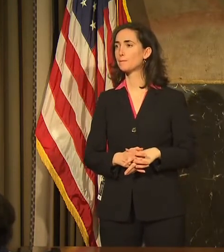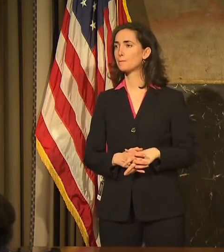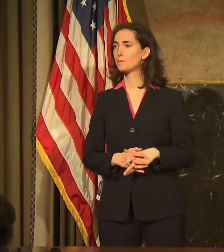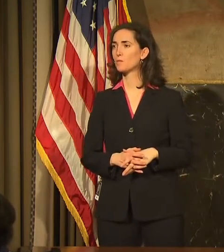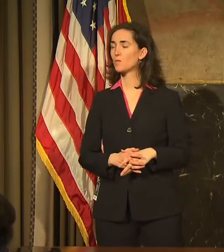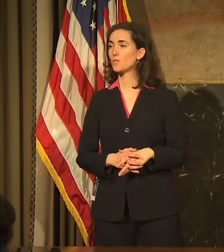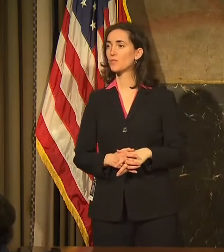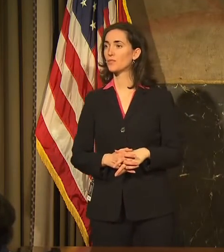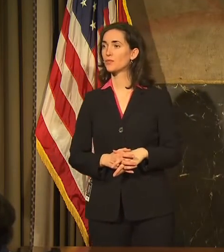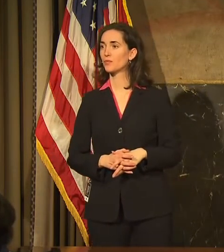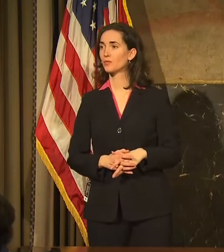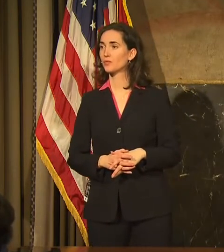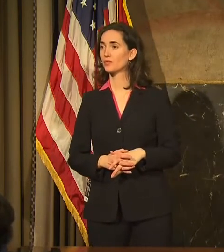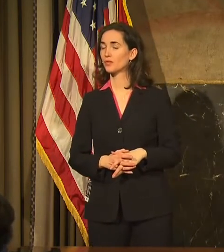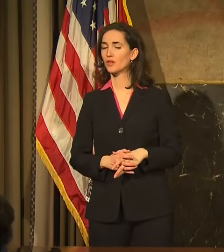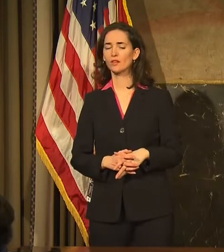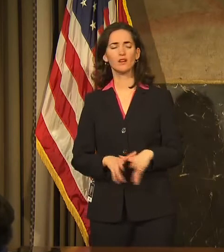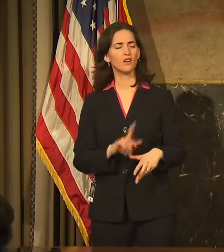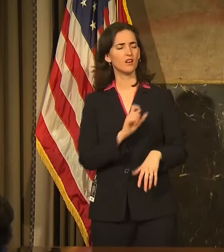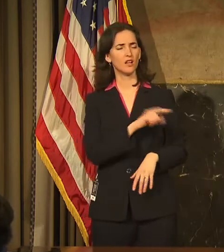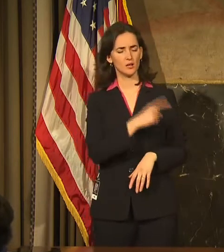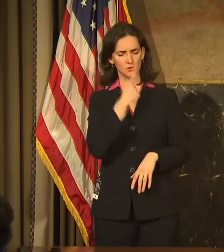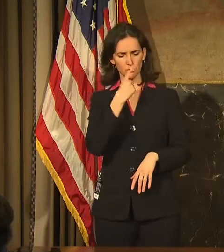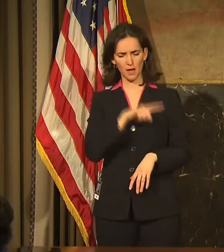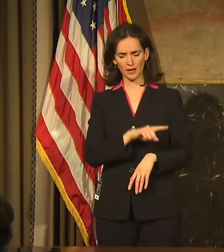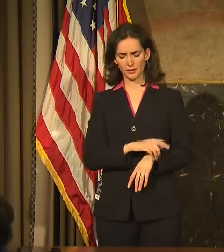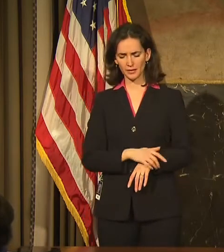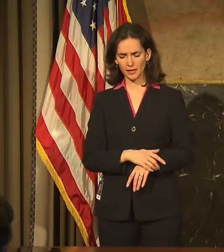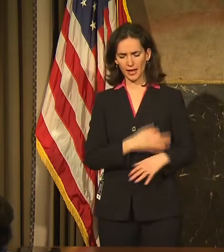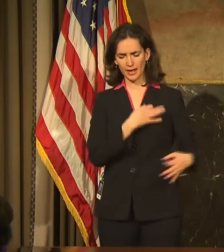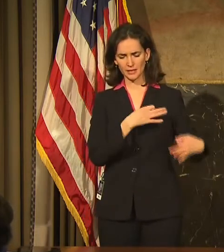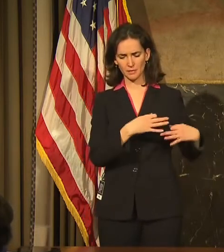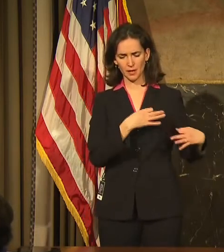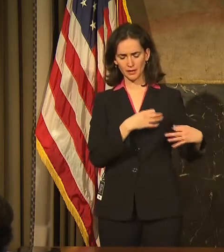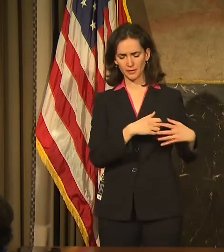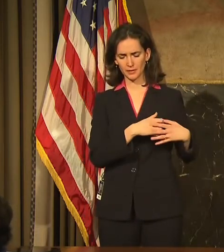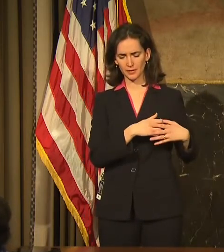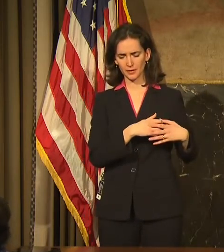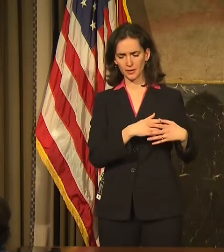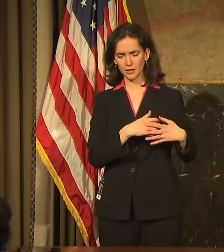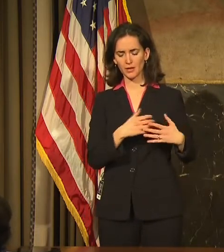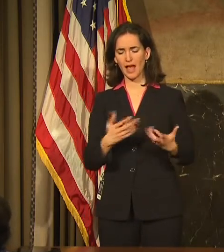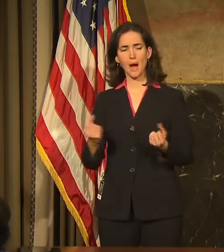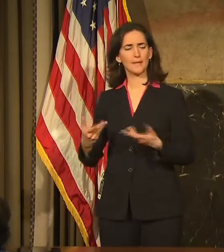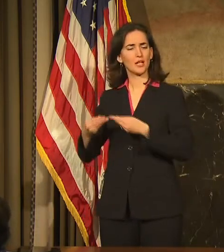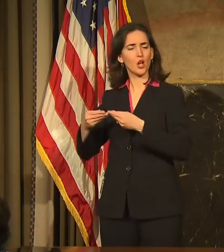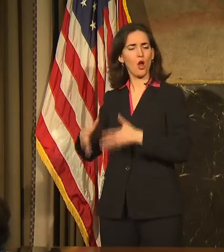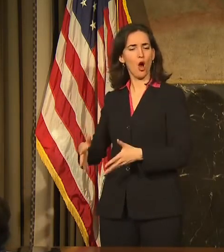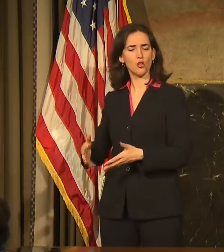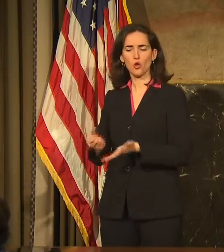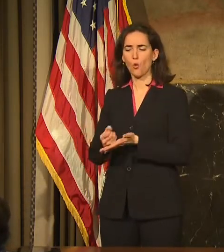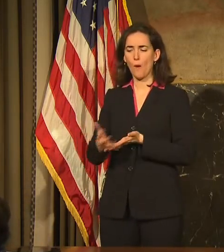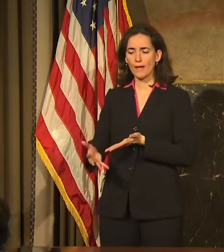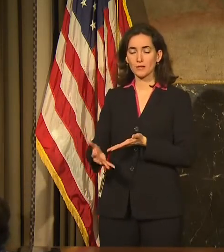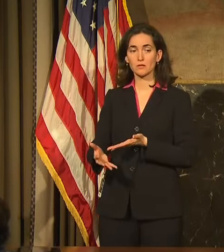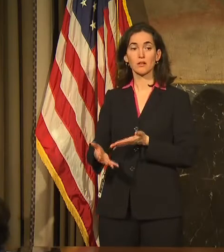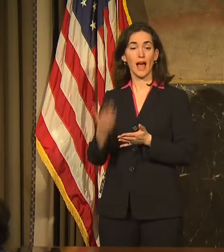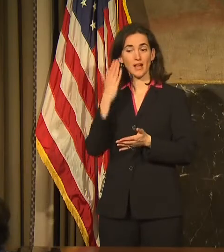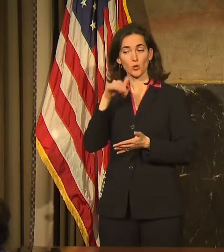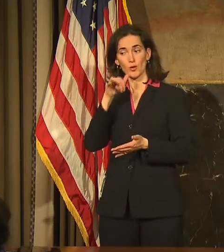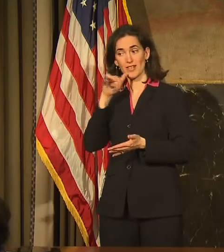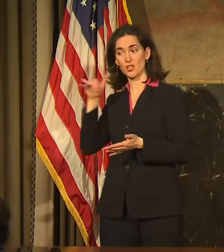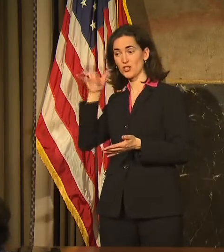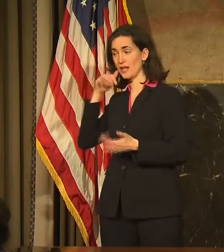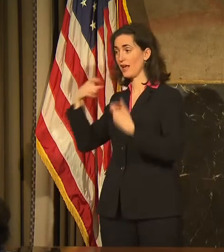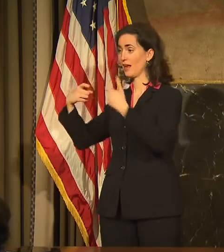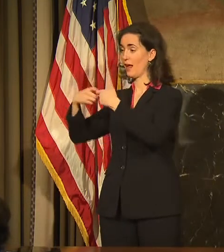Louisiana? And then I know yesterday at least one person from LDH said they hadn't yet heard of any losses or waste due to power outages.